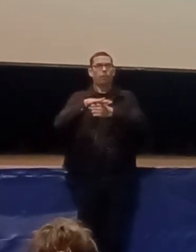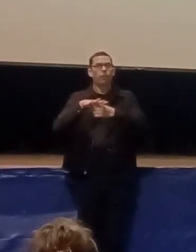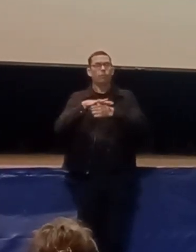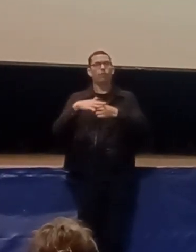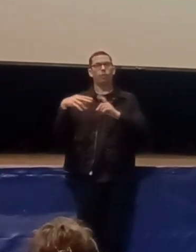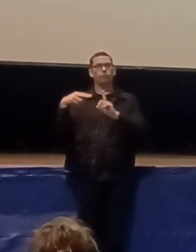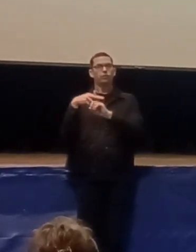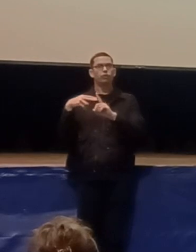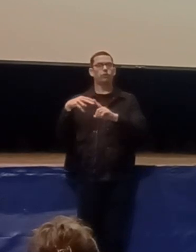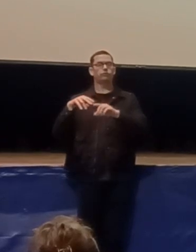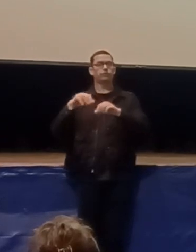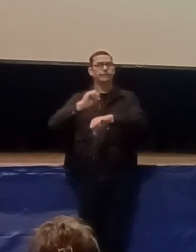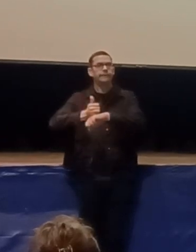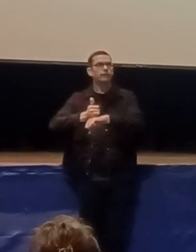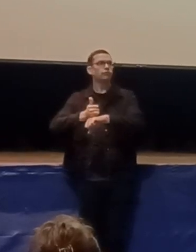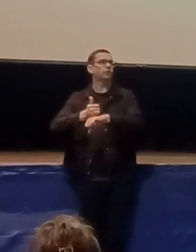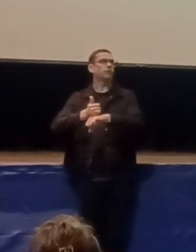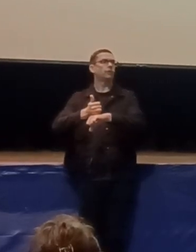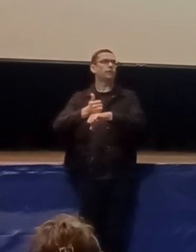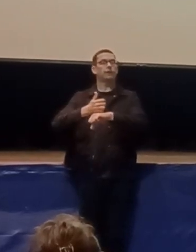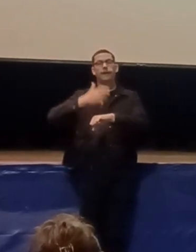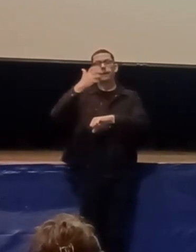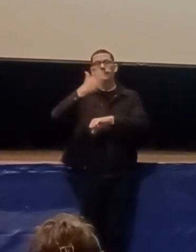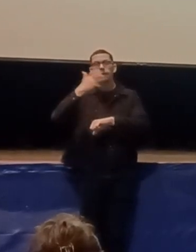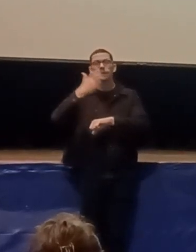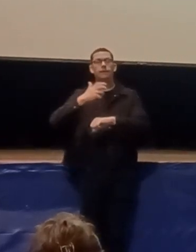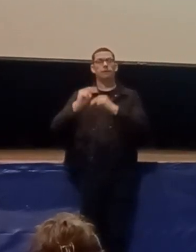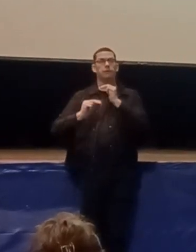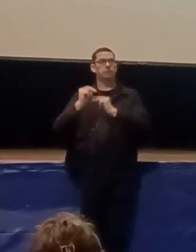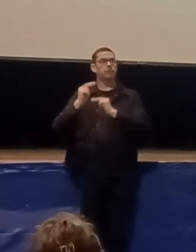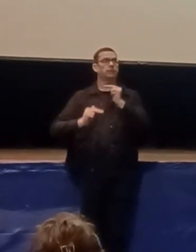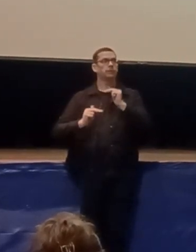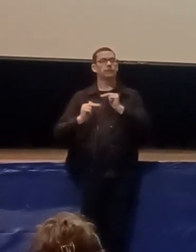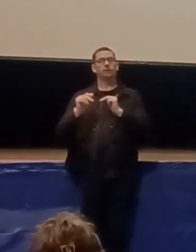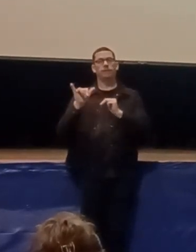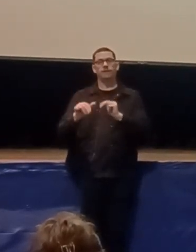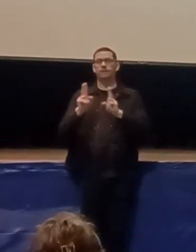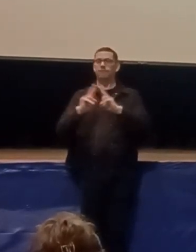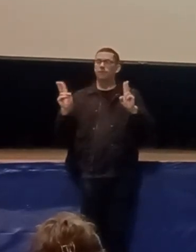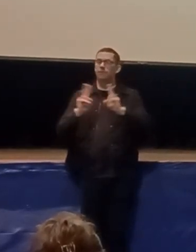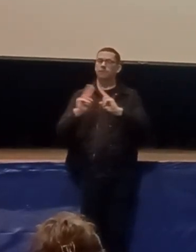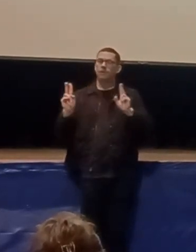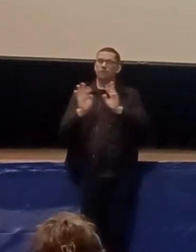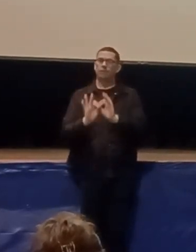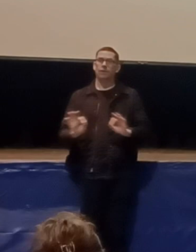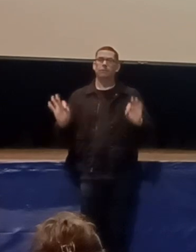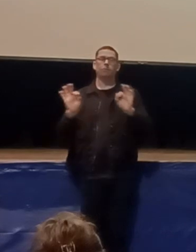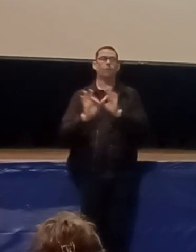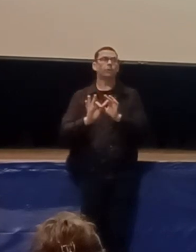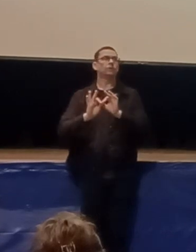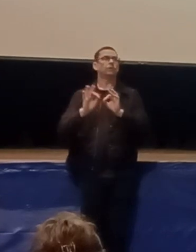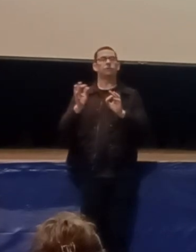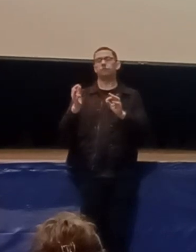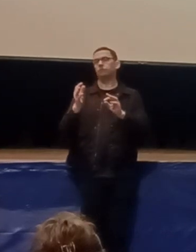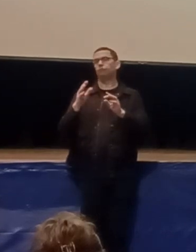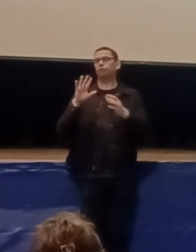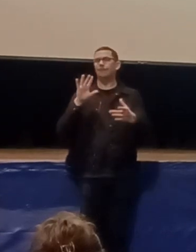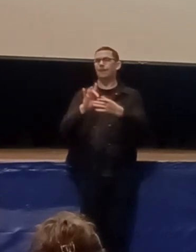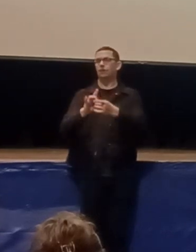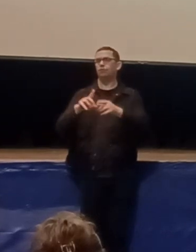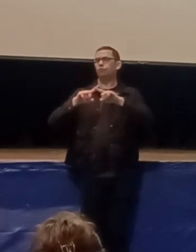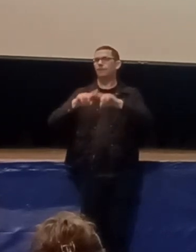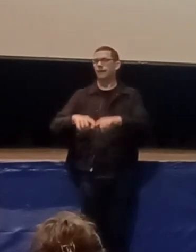charging capacity. A heated station is very, very important to reliability